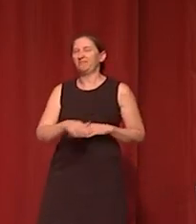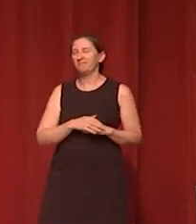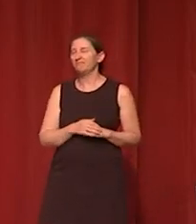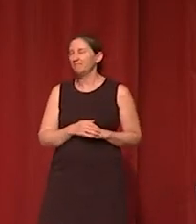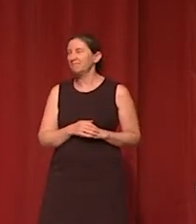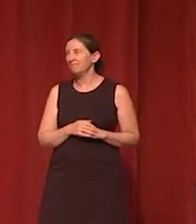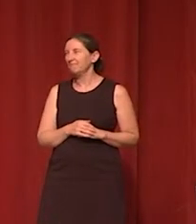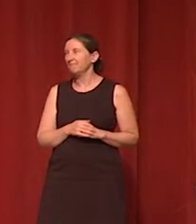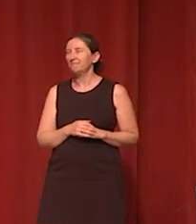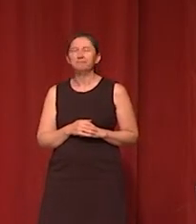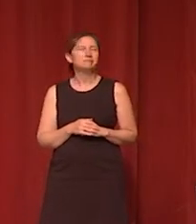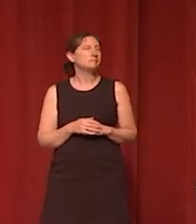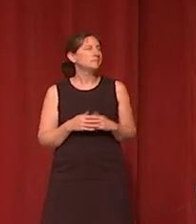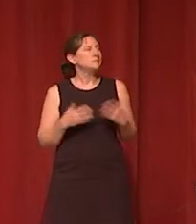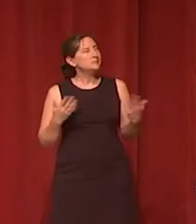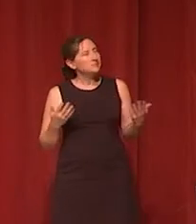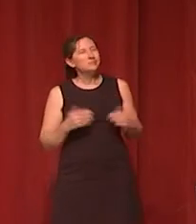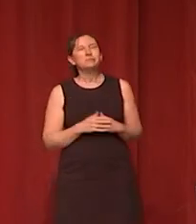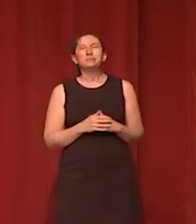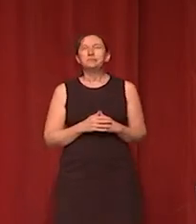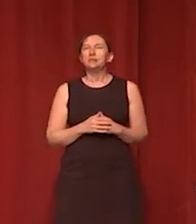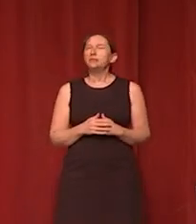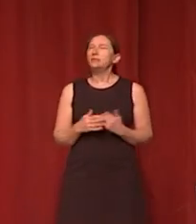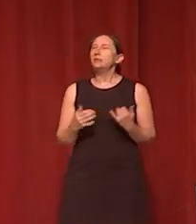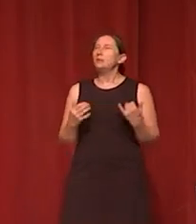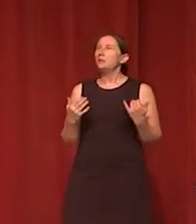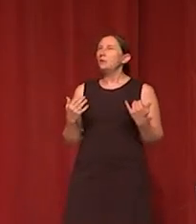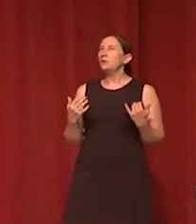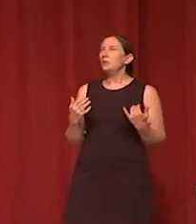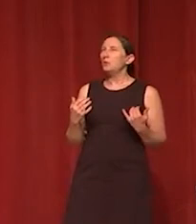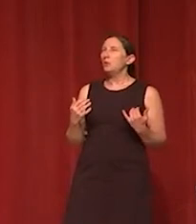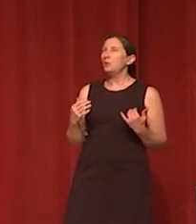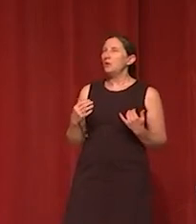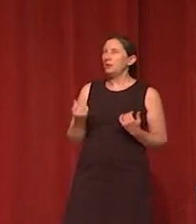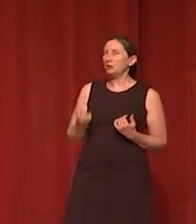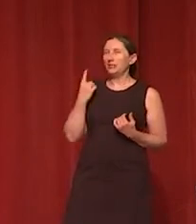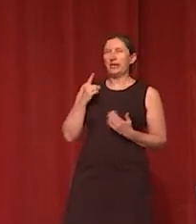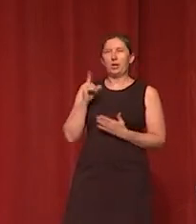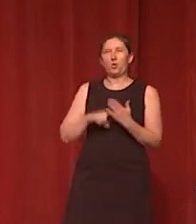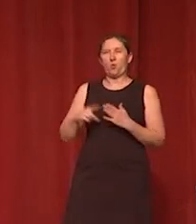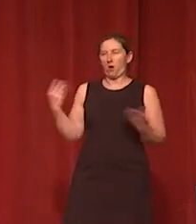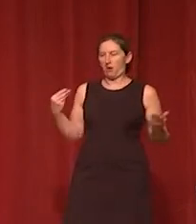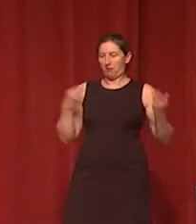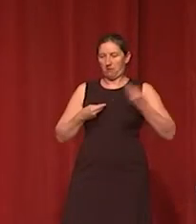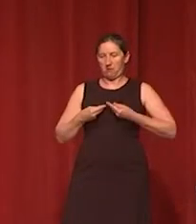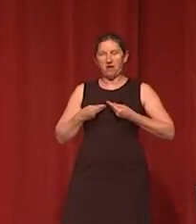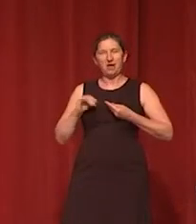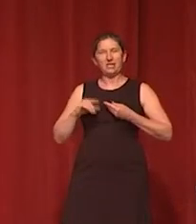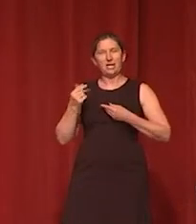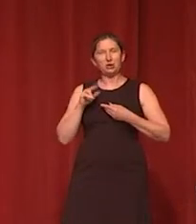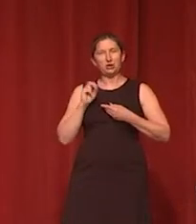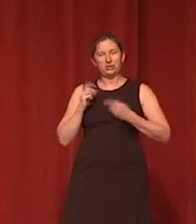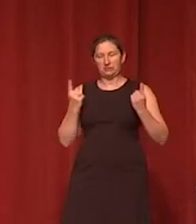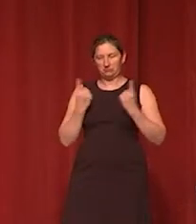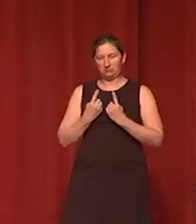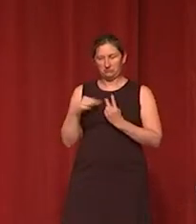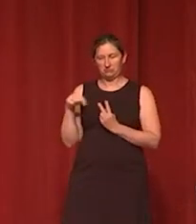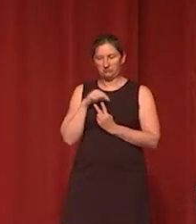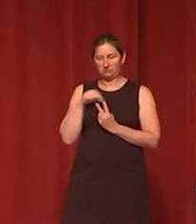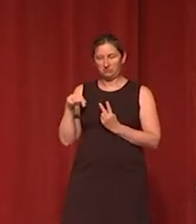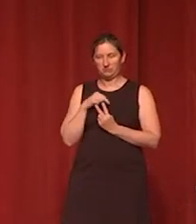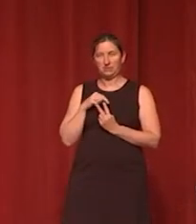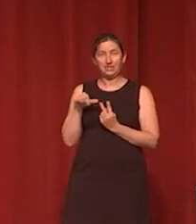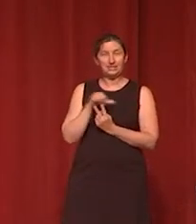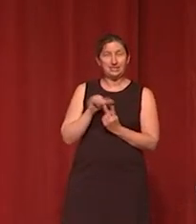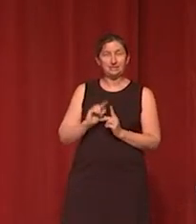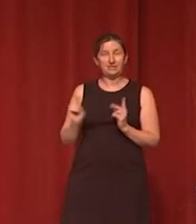it kind of tells what our risk is a little bit more. It also tells us more about our risk for side effects and might determine whether we'd get the infusion or